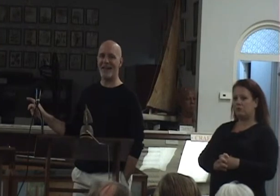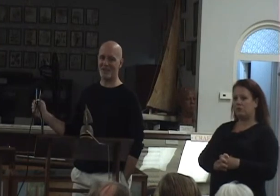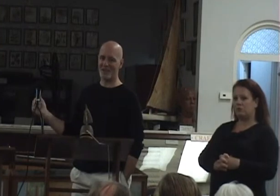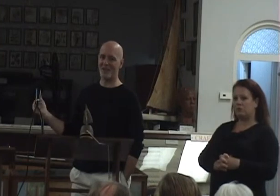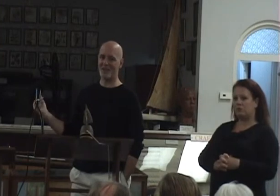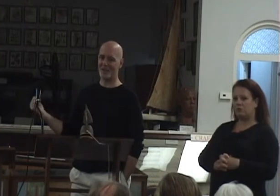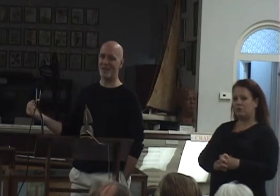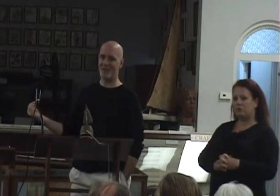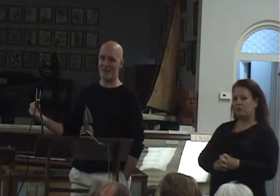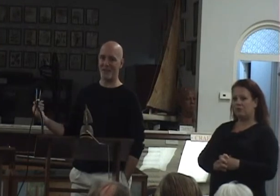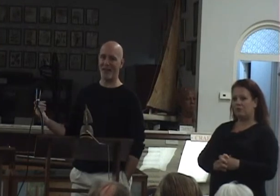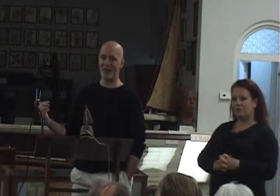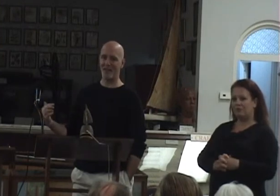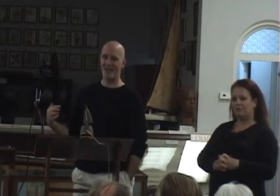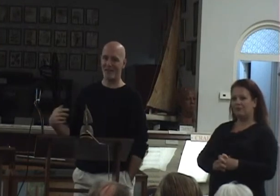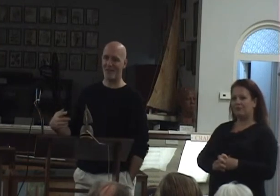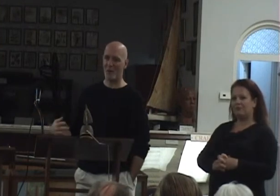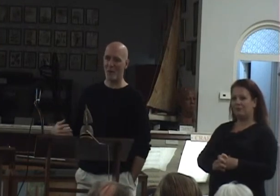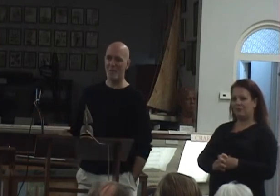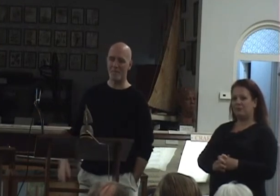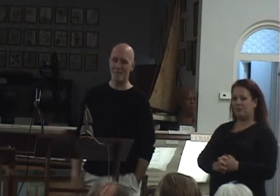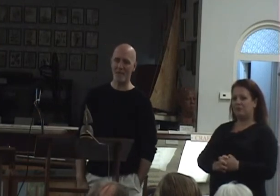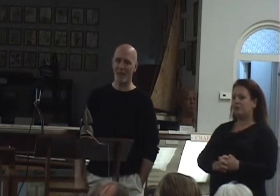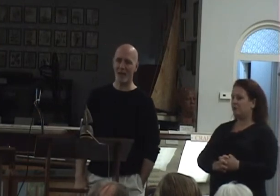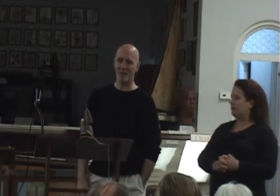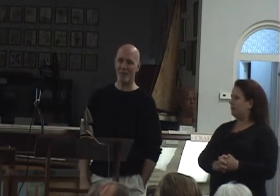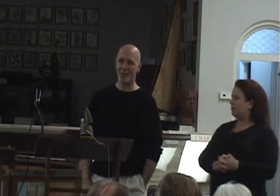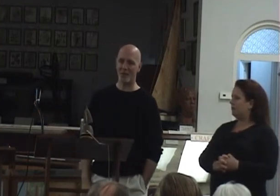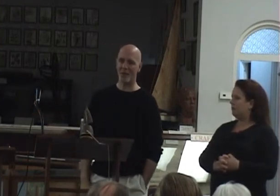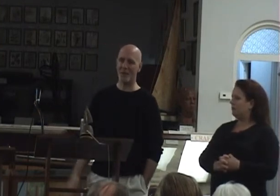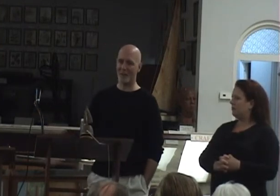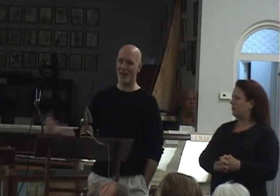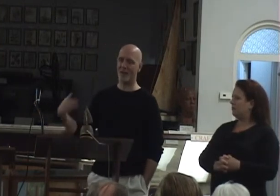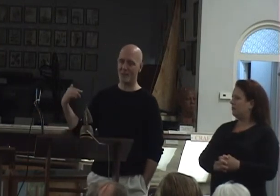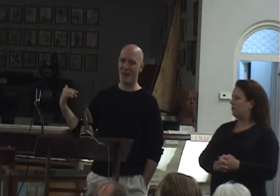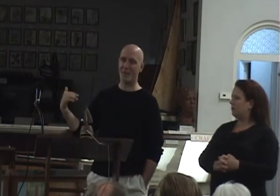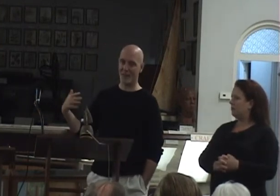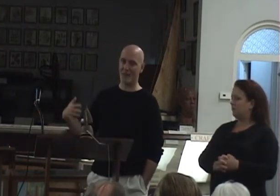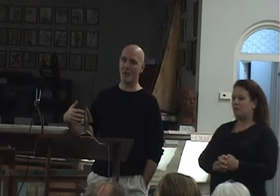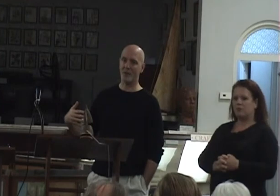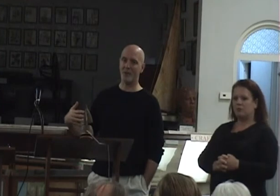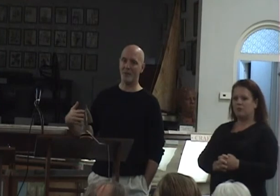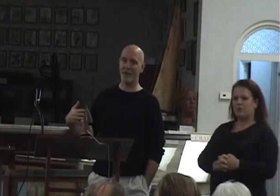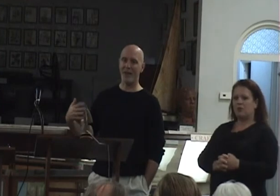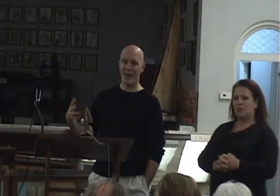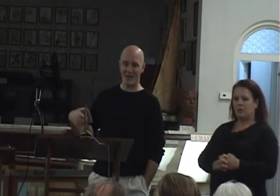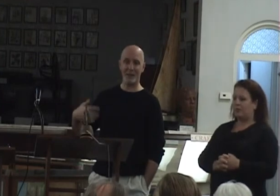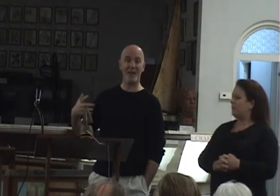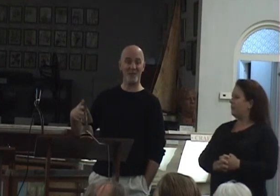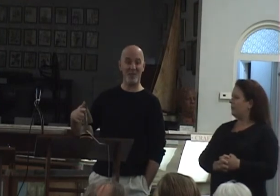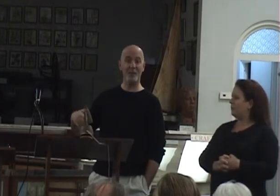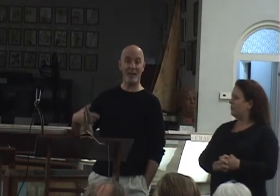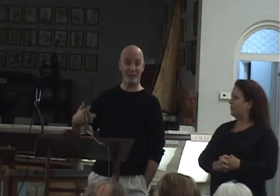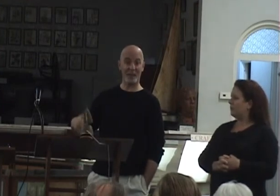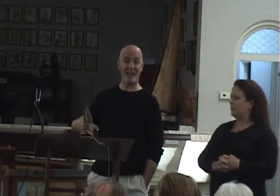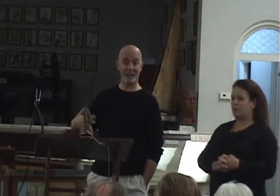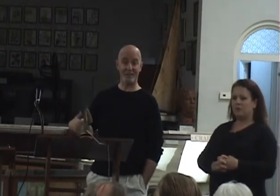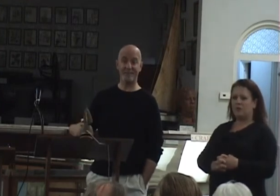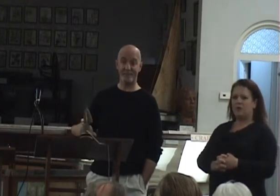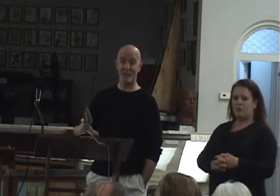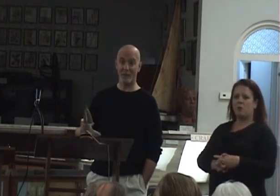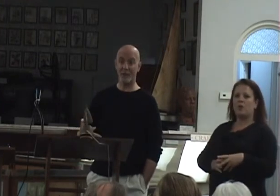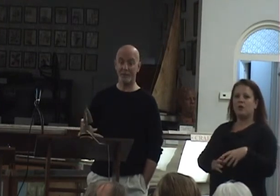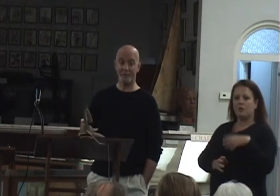the son, actually starts giving them land. So some of them actually become landowners, and it actually becomes family